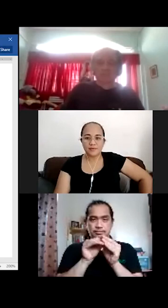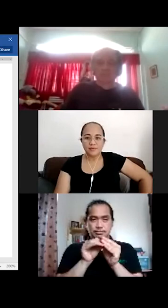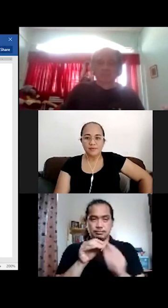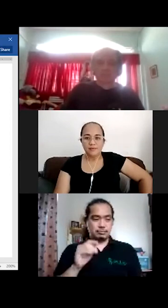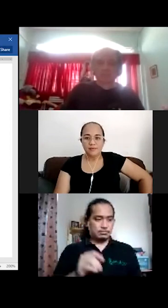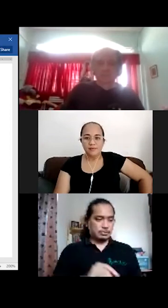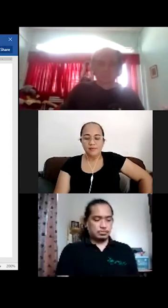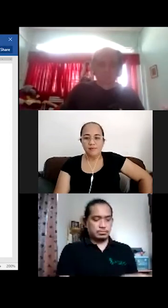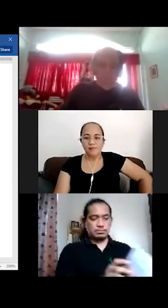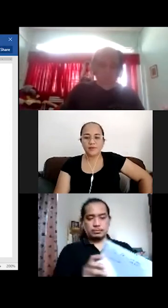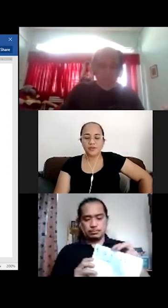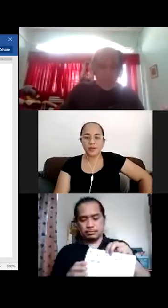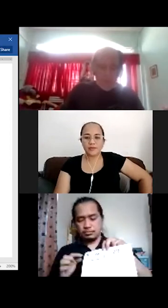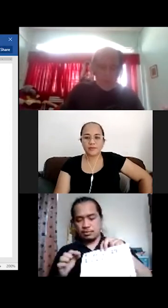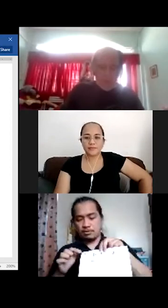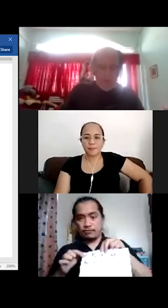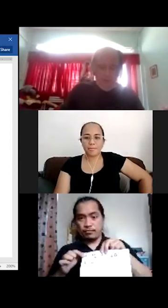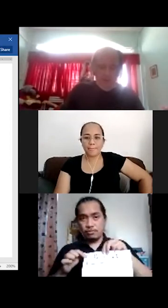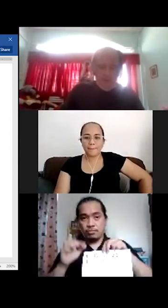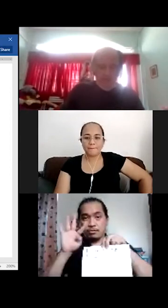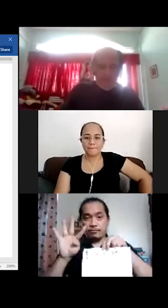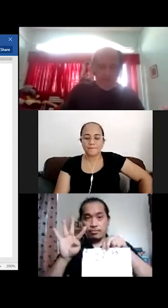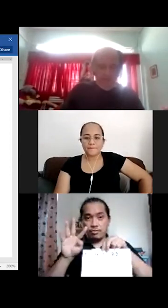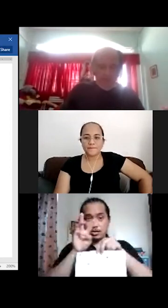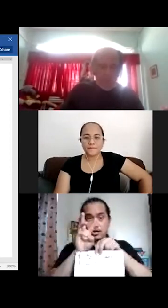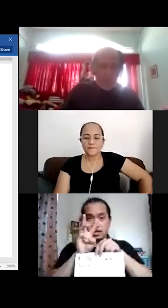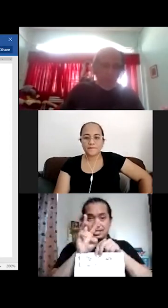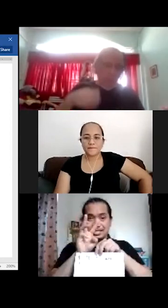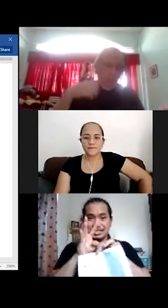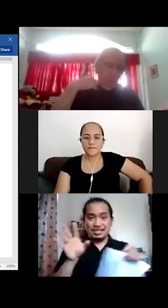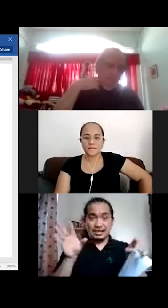So sign number 3 together.